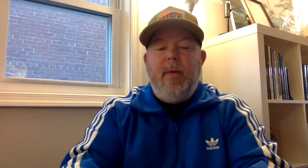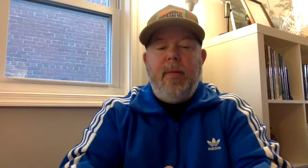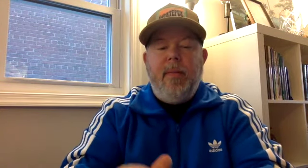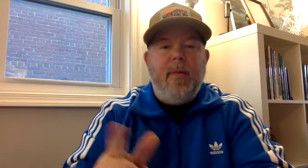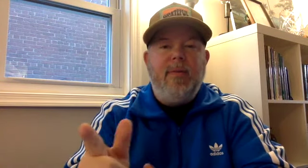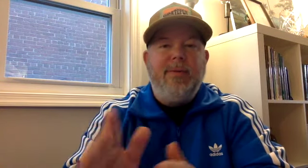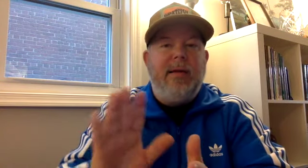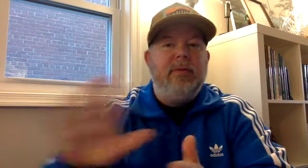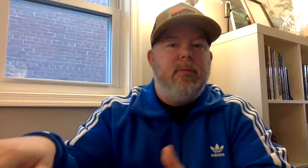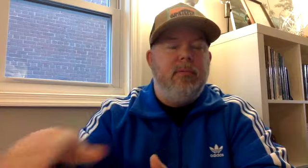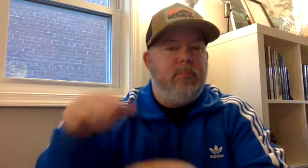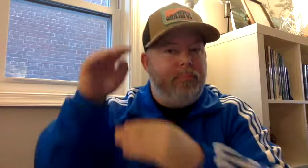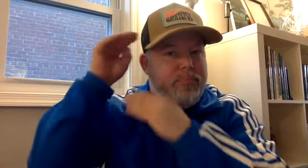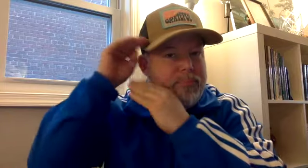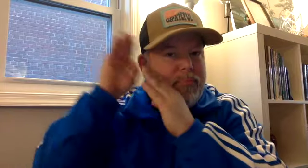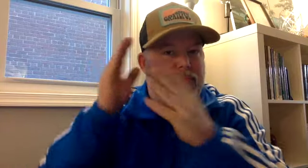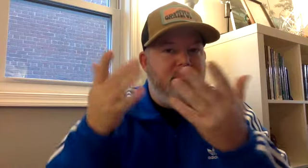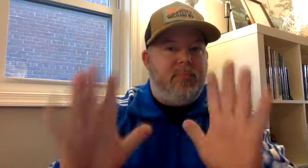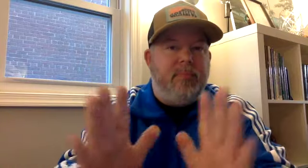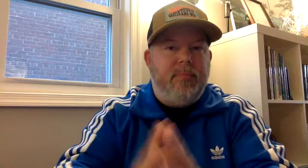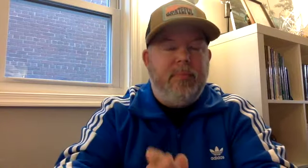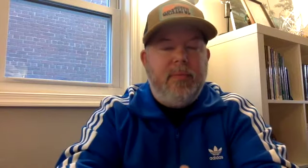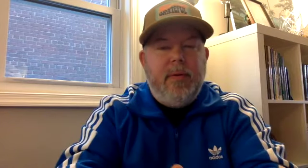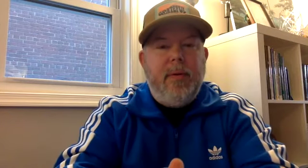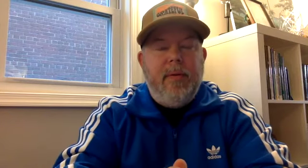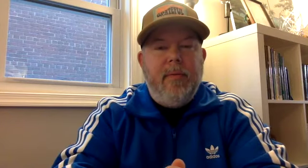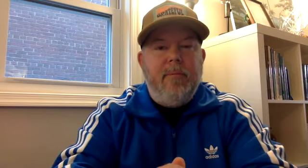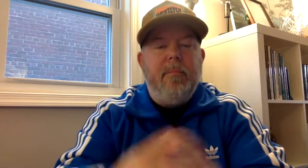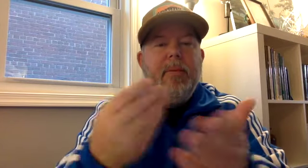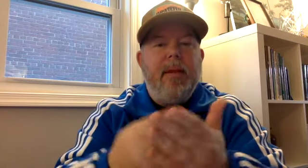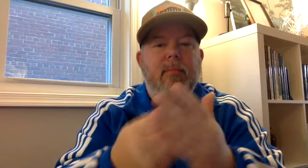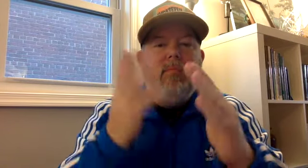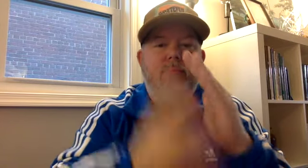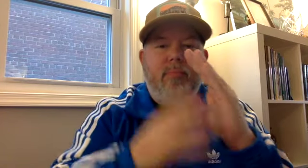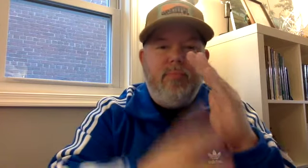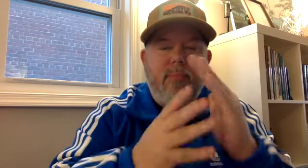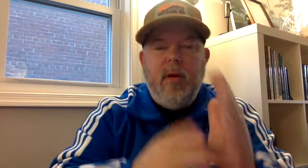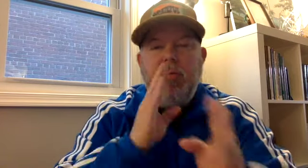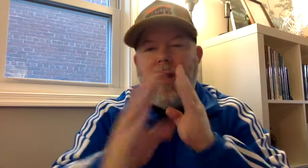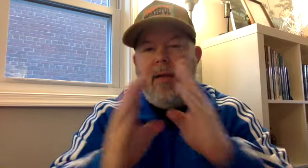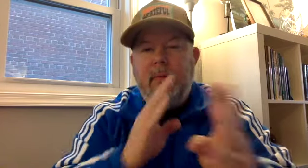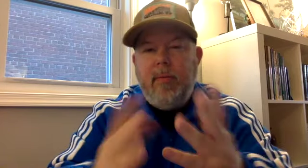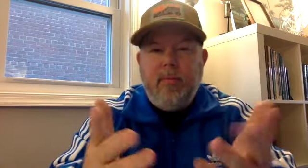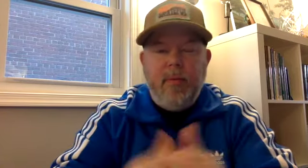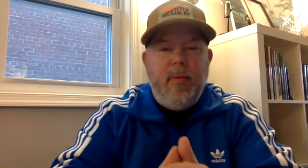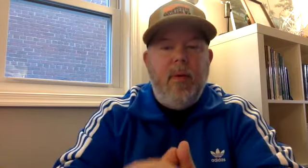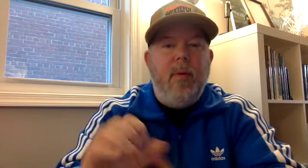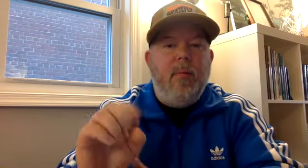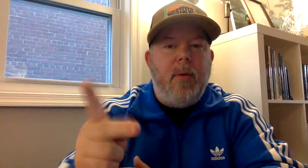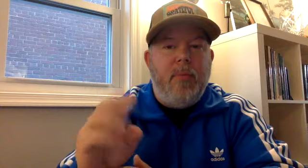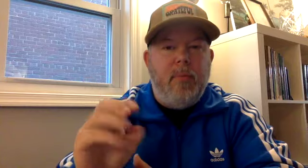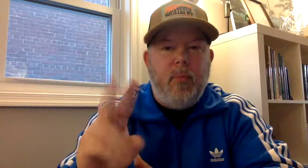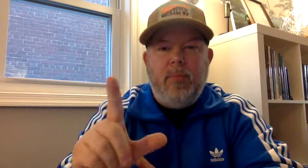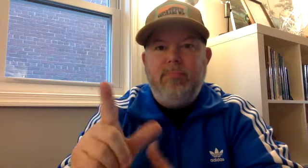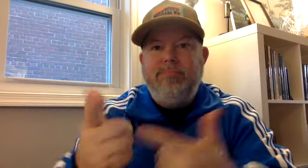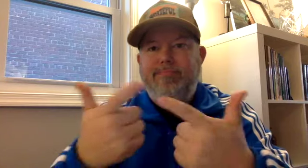When we come back, I'm talking Republicans like Lindsey Graham act like they know how to deal with autocrats like Vladimir